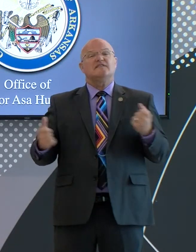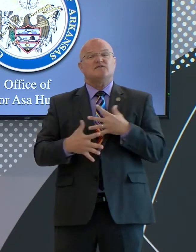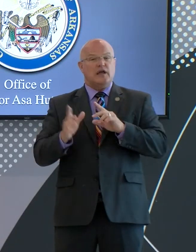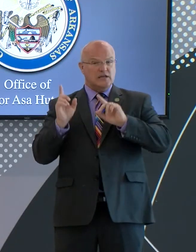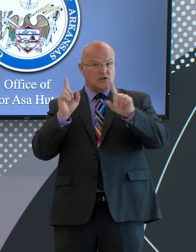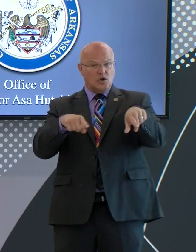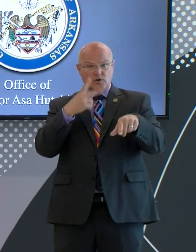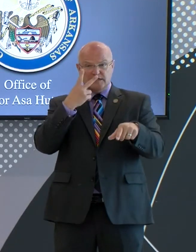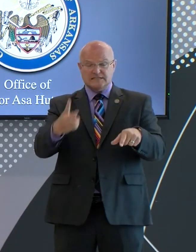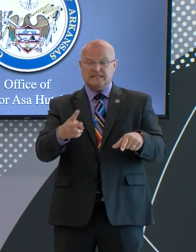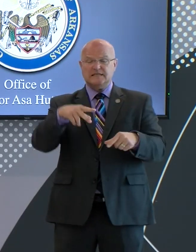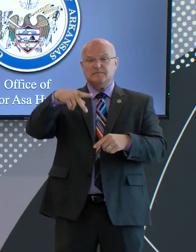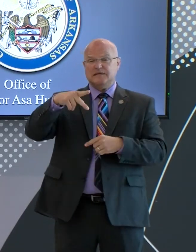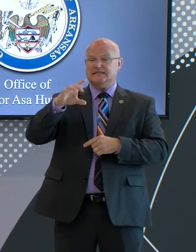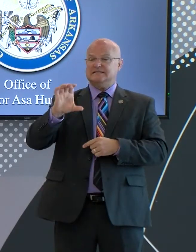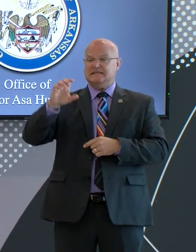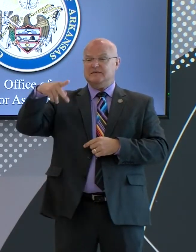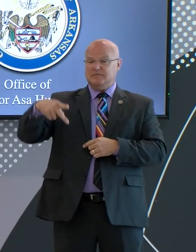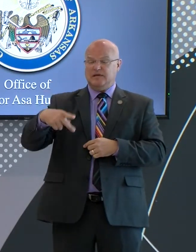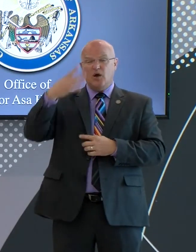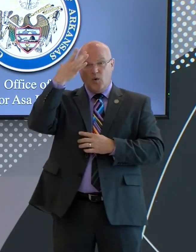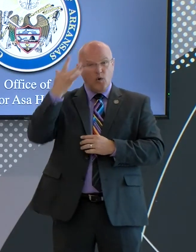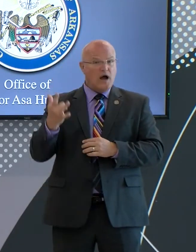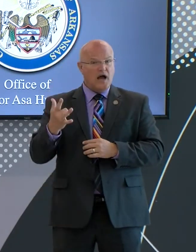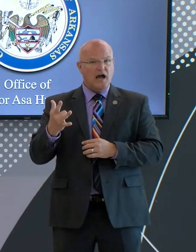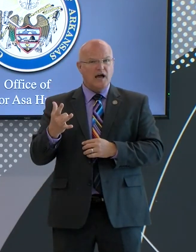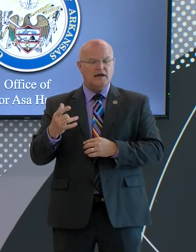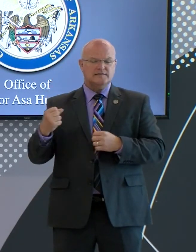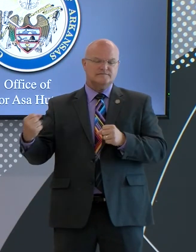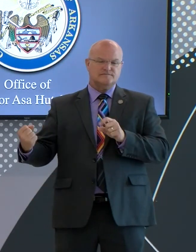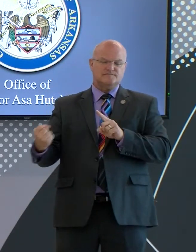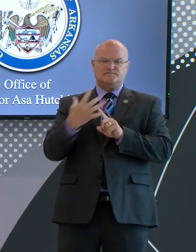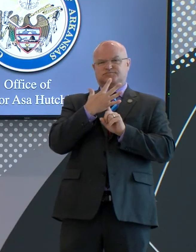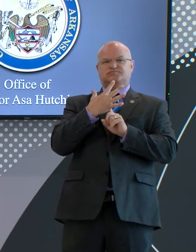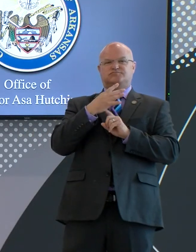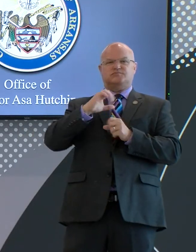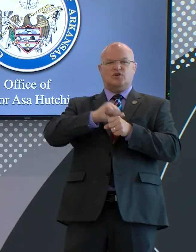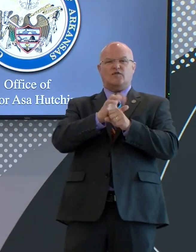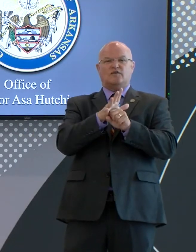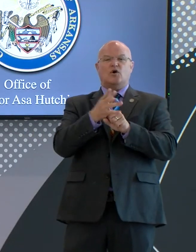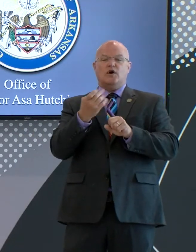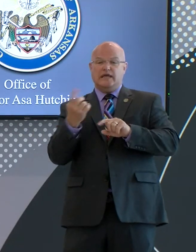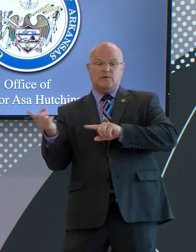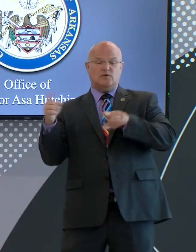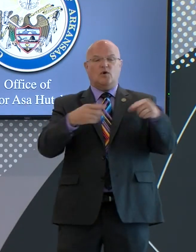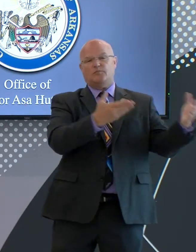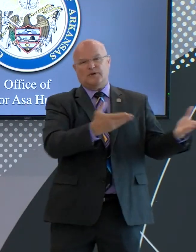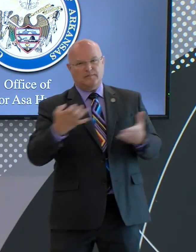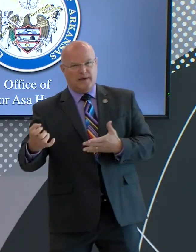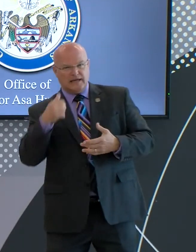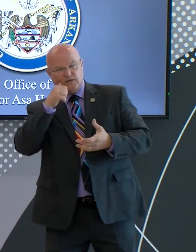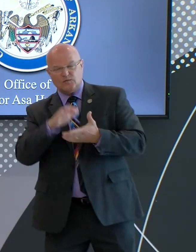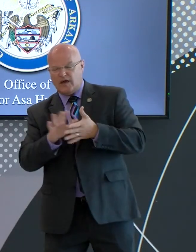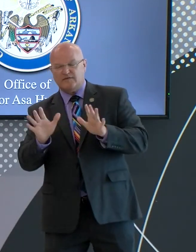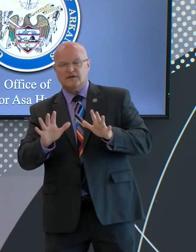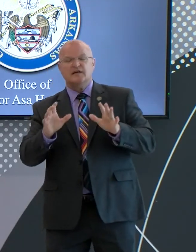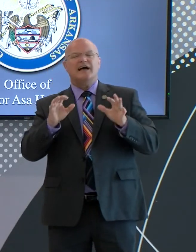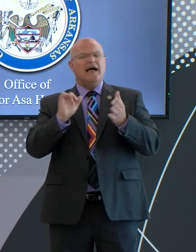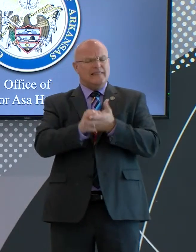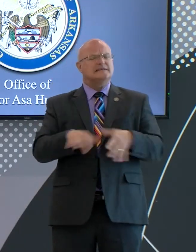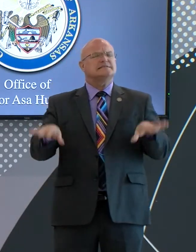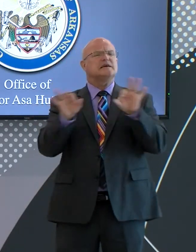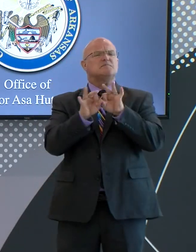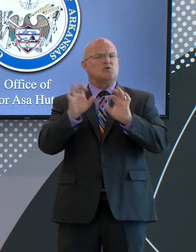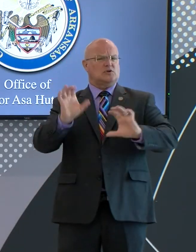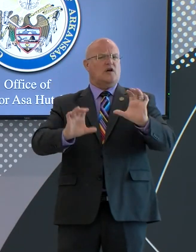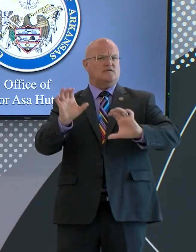to go to see his primary care doctor because they were afraid of getting COVID-19 or that he would go and bring it back to her. And, you know, that's an